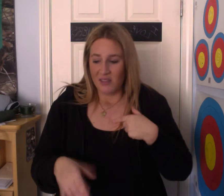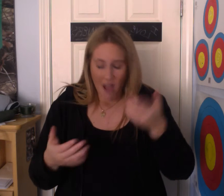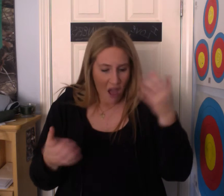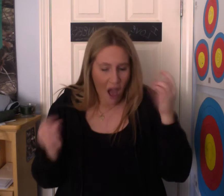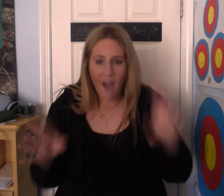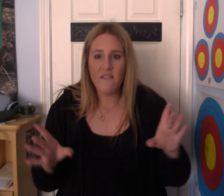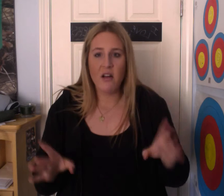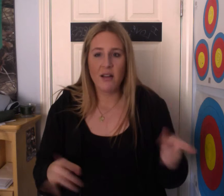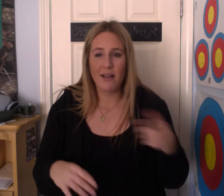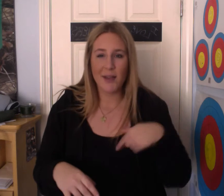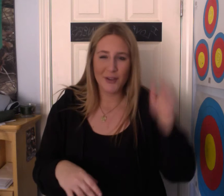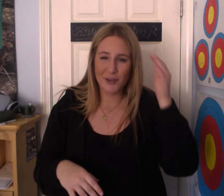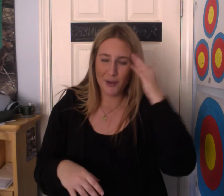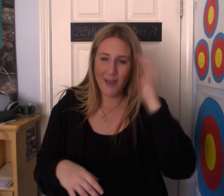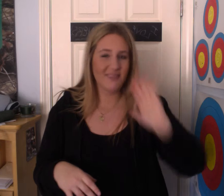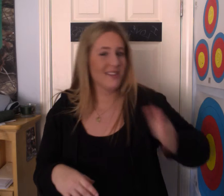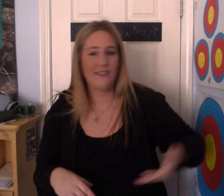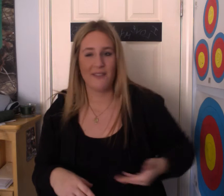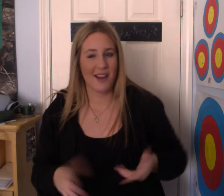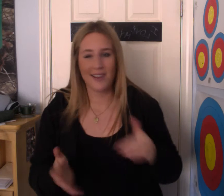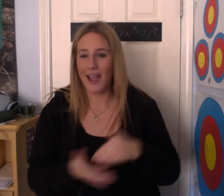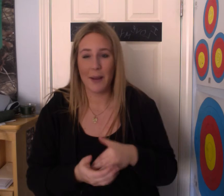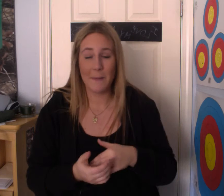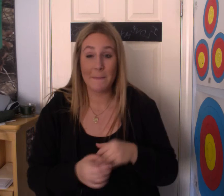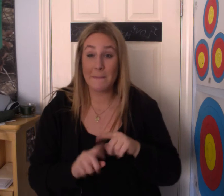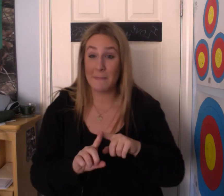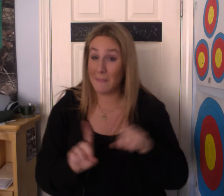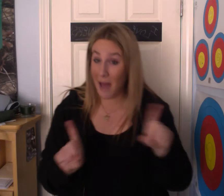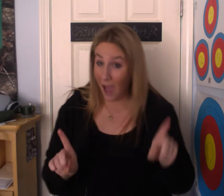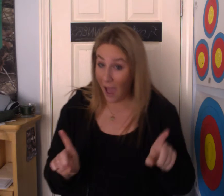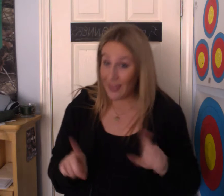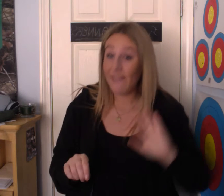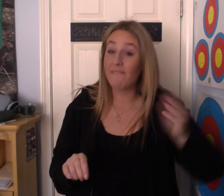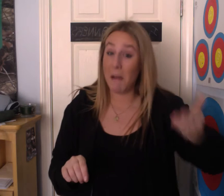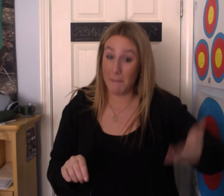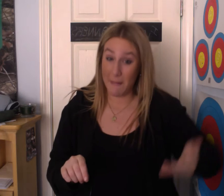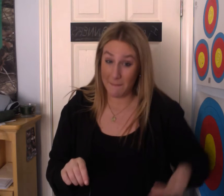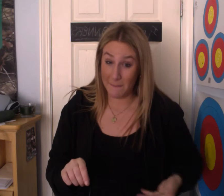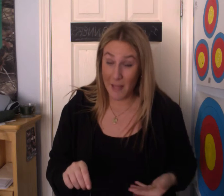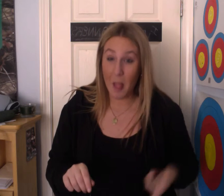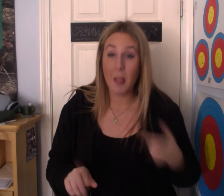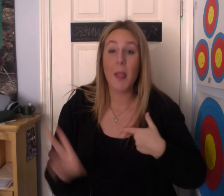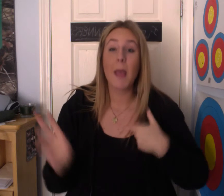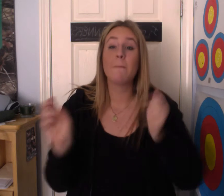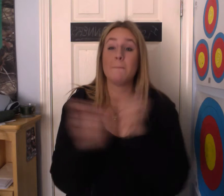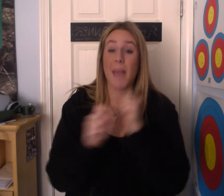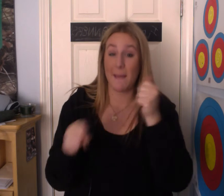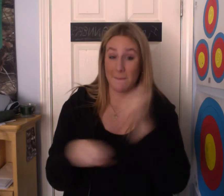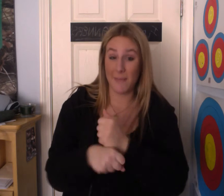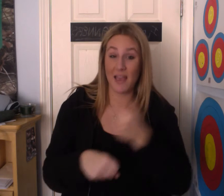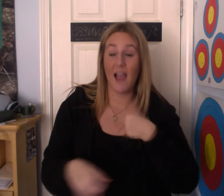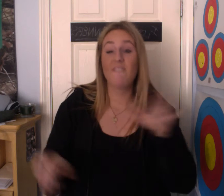get invited back. But not only did Mr. Oberman invite me back, he made me a full-time contributor and